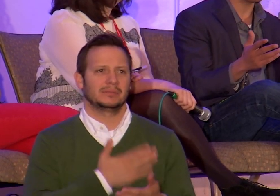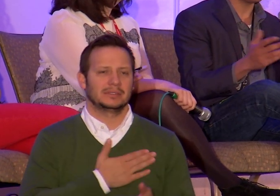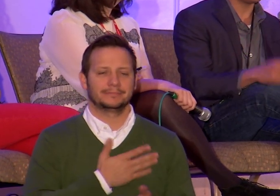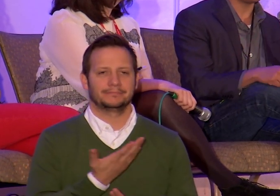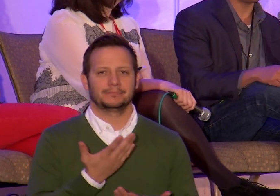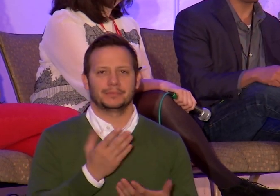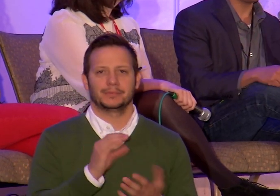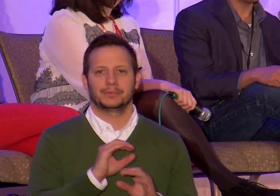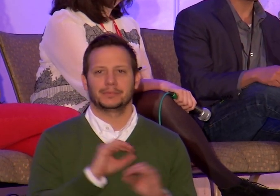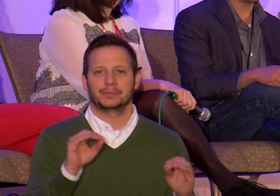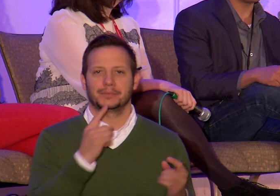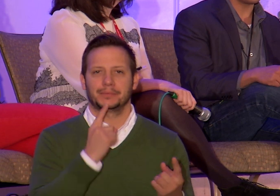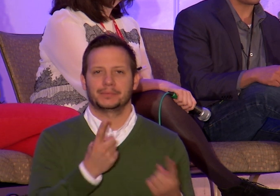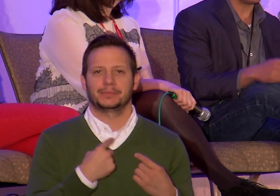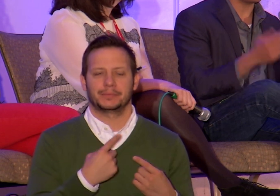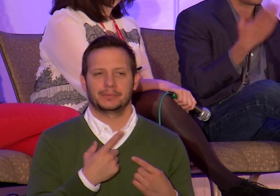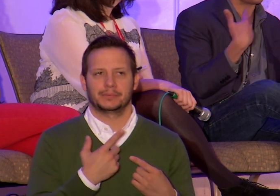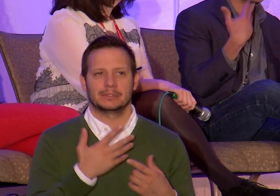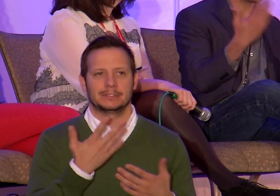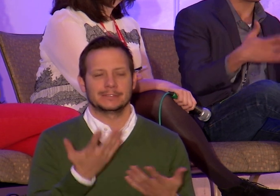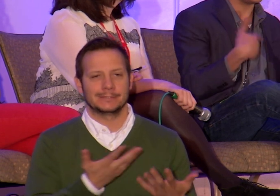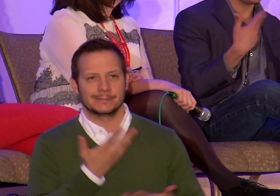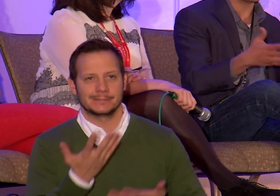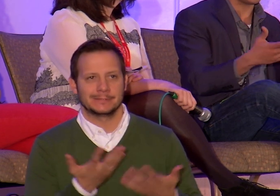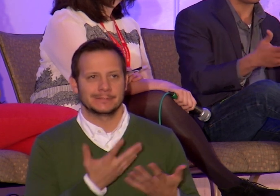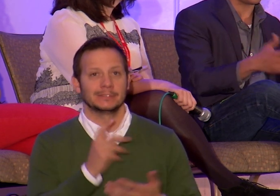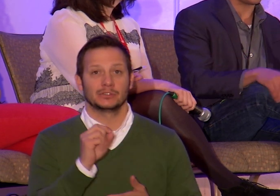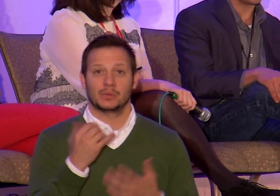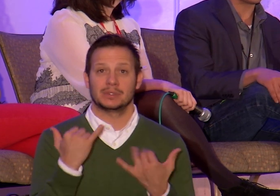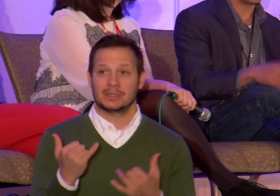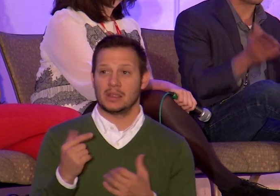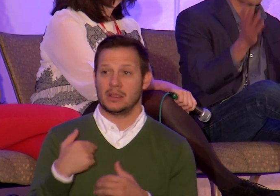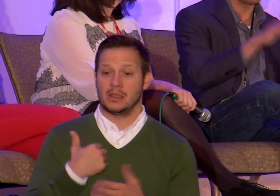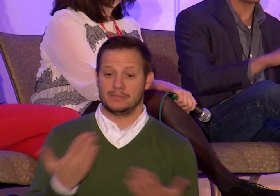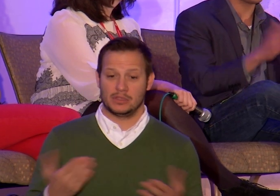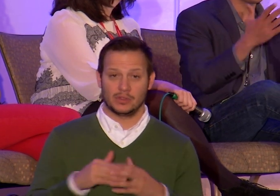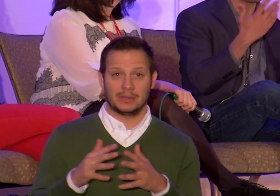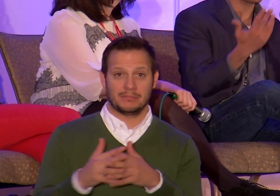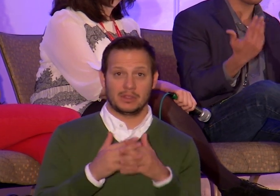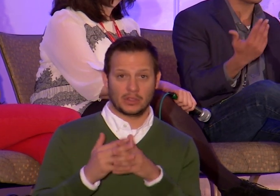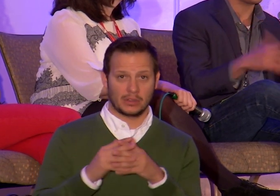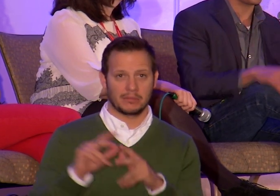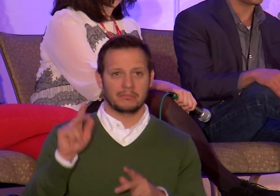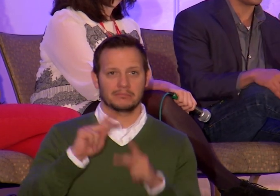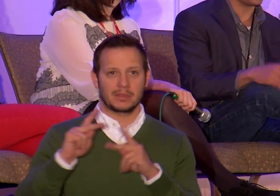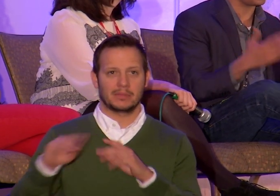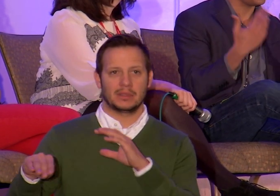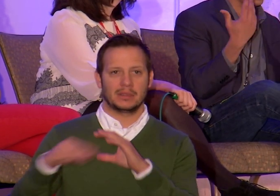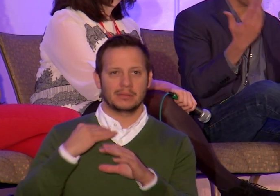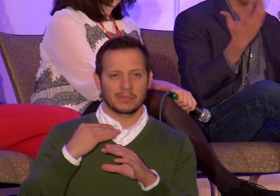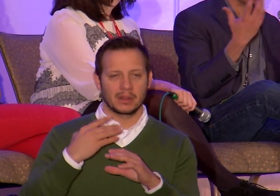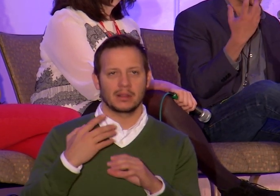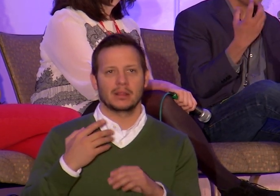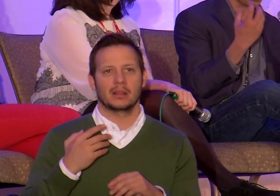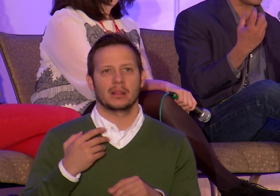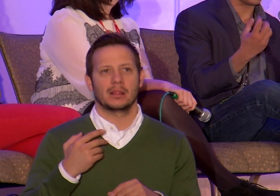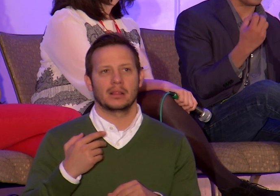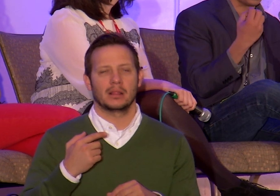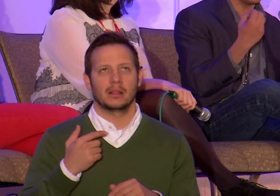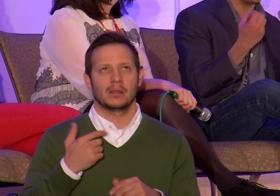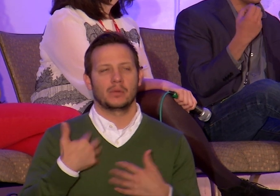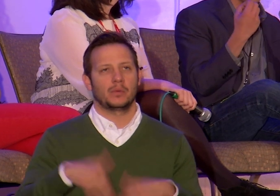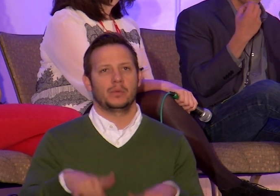there. And I always get emails now when I'm in America from people who were in my situation, and